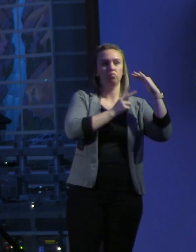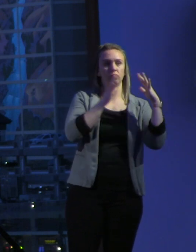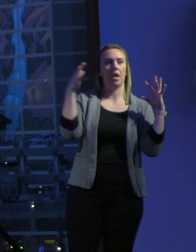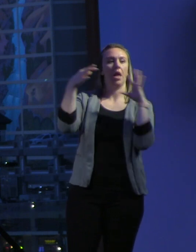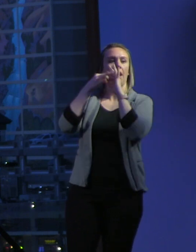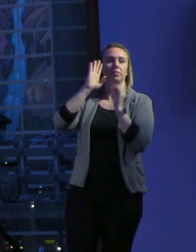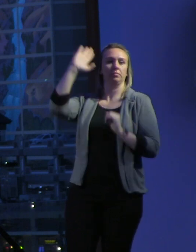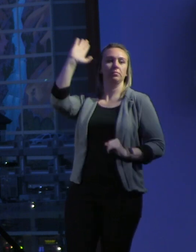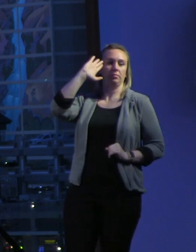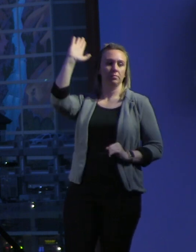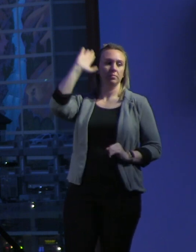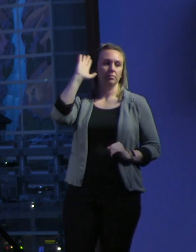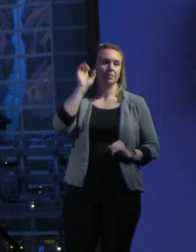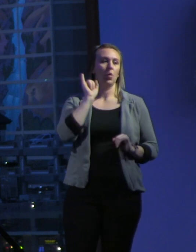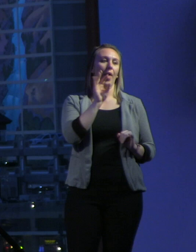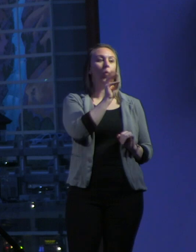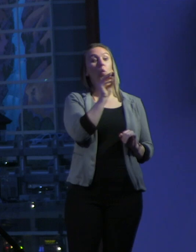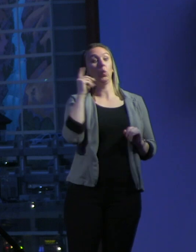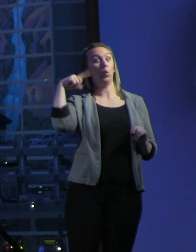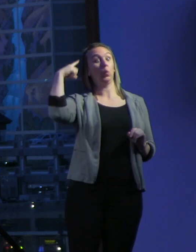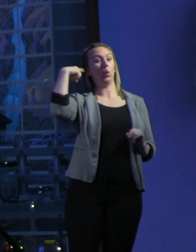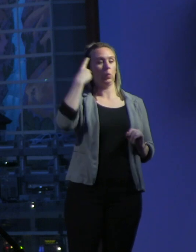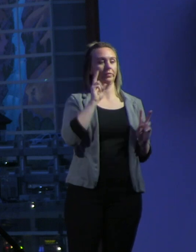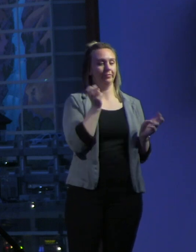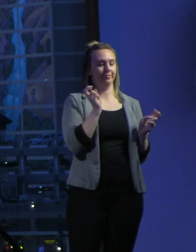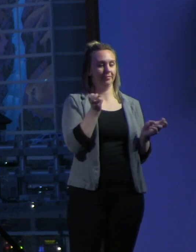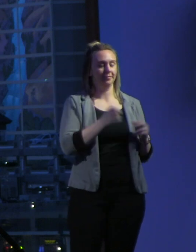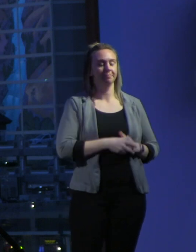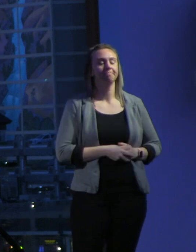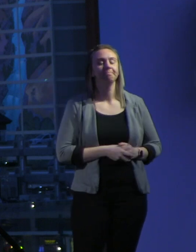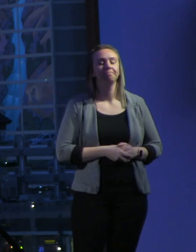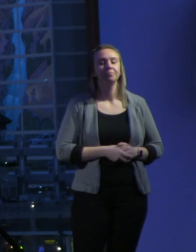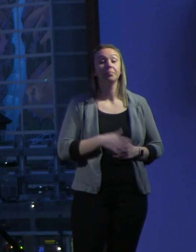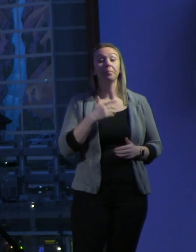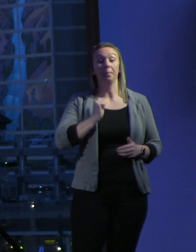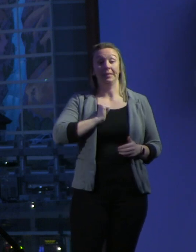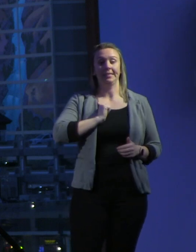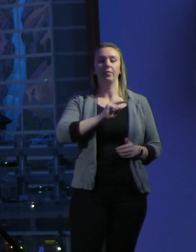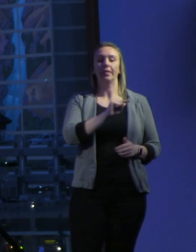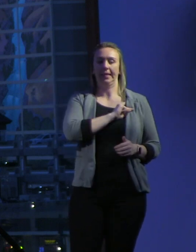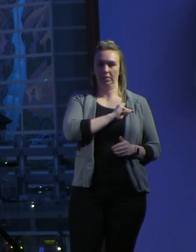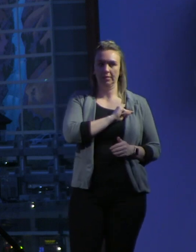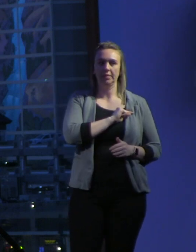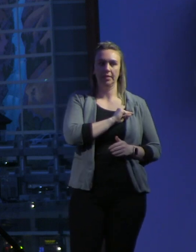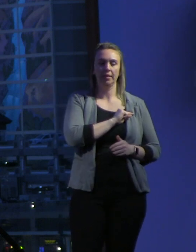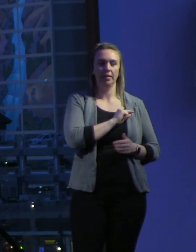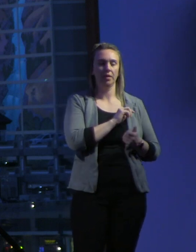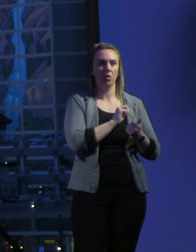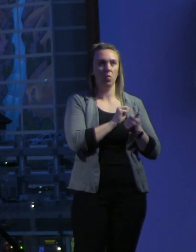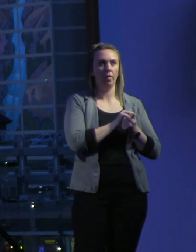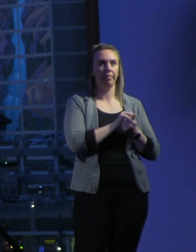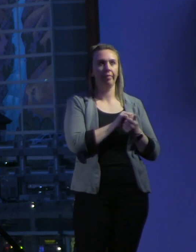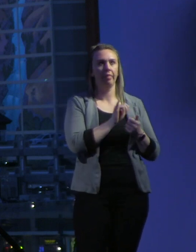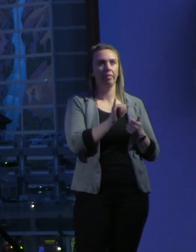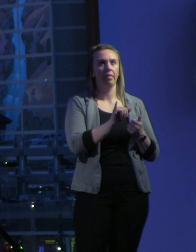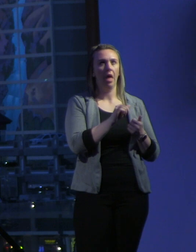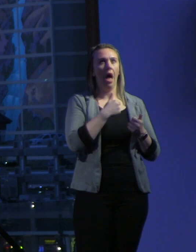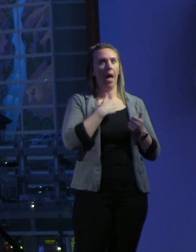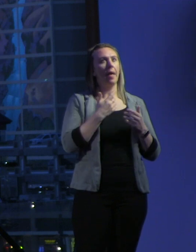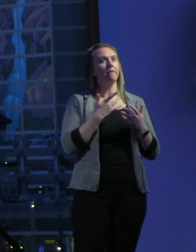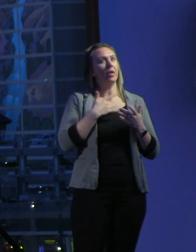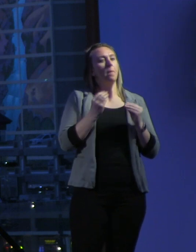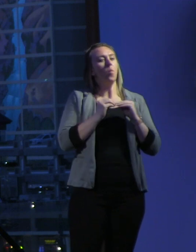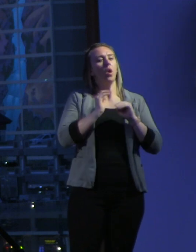side. And I am guilty of the fact that I really am more comfortable living on the other